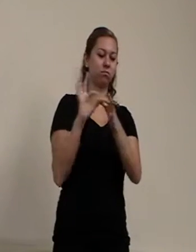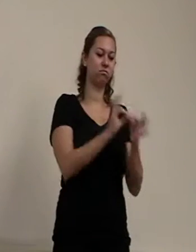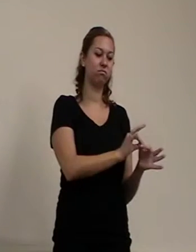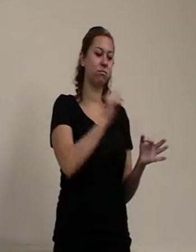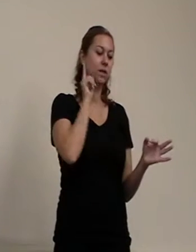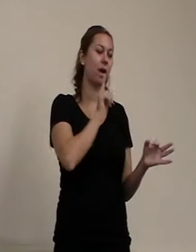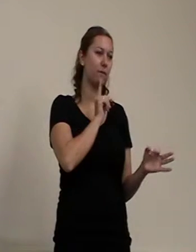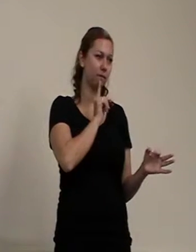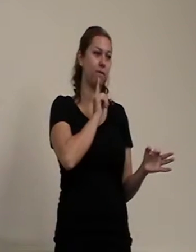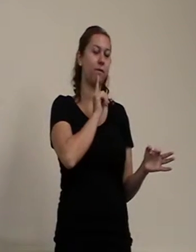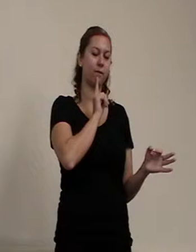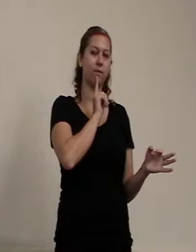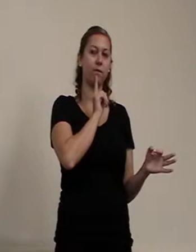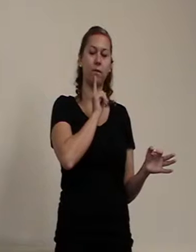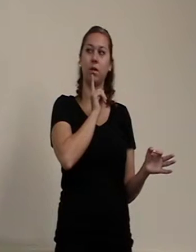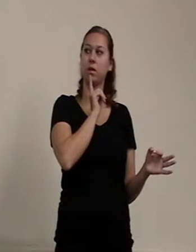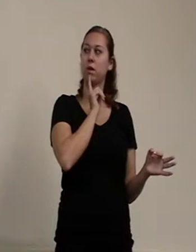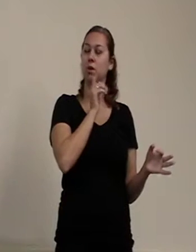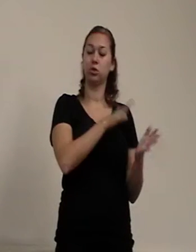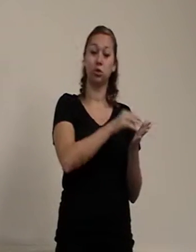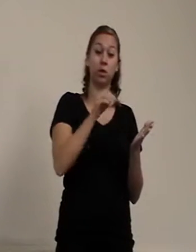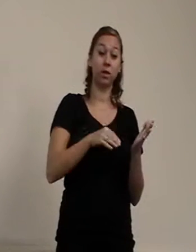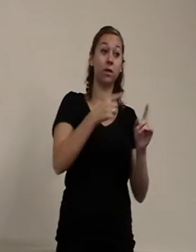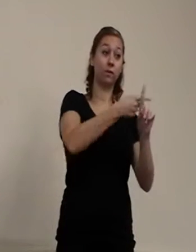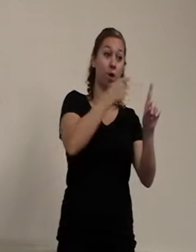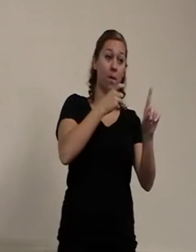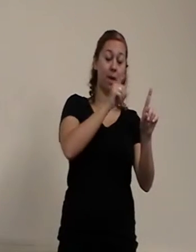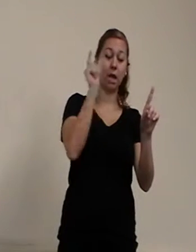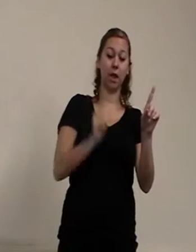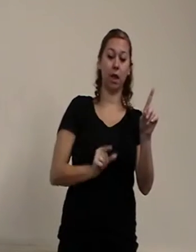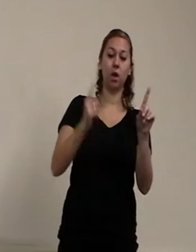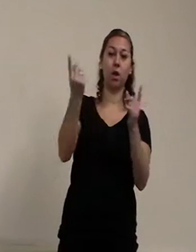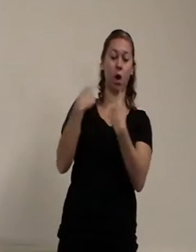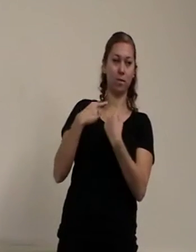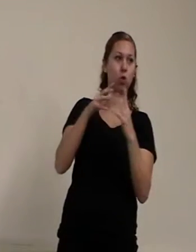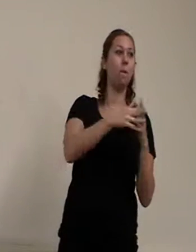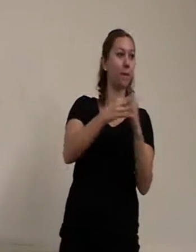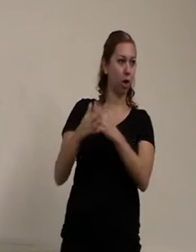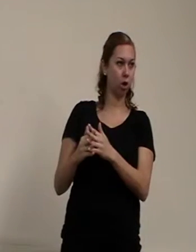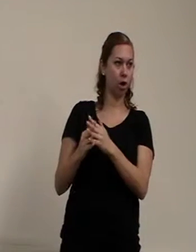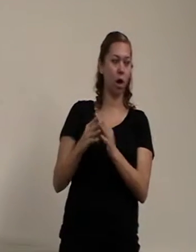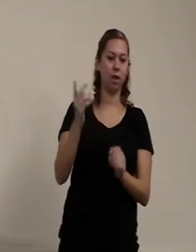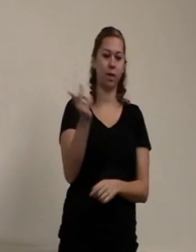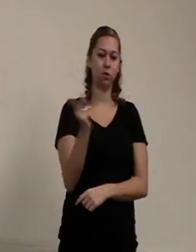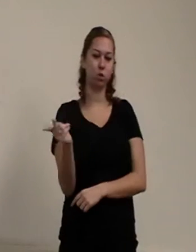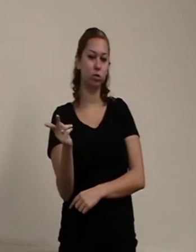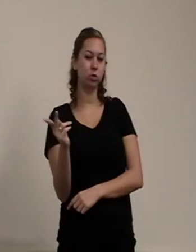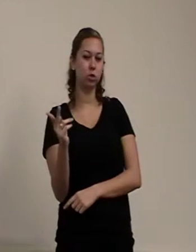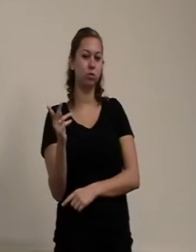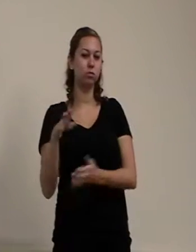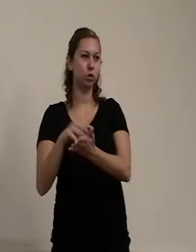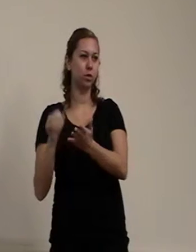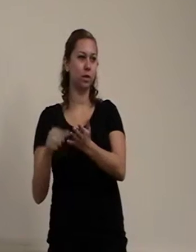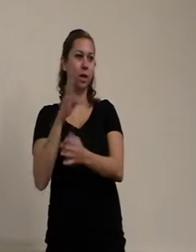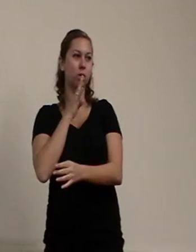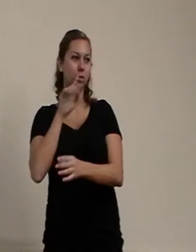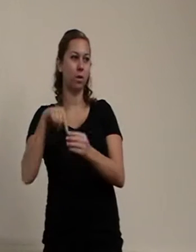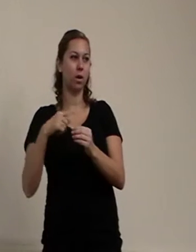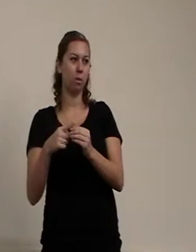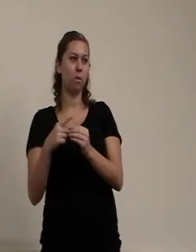is students from Italy come to the U.S. like these two did, and then students from America could